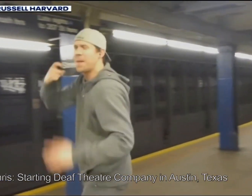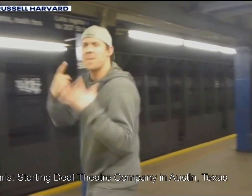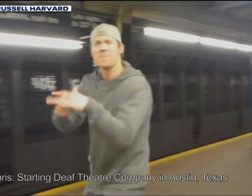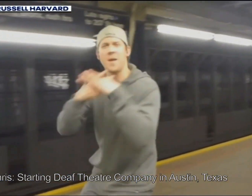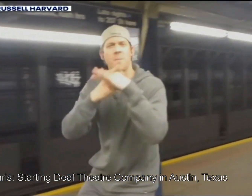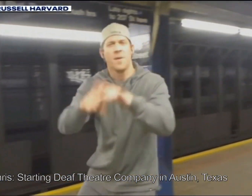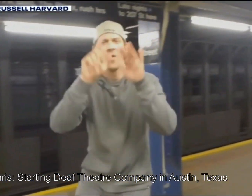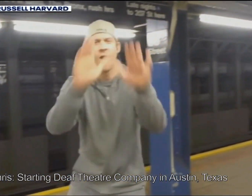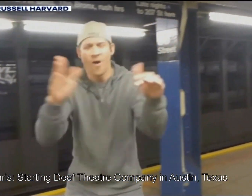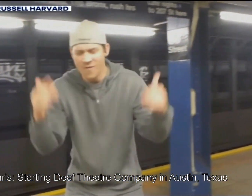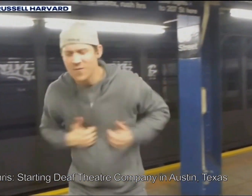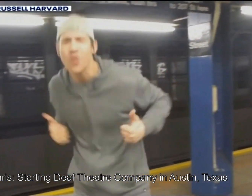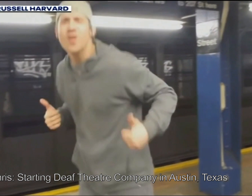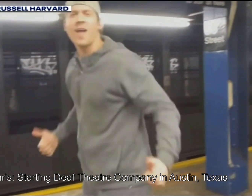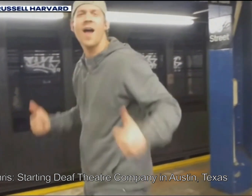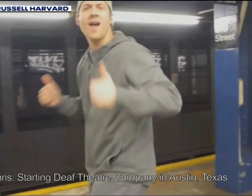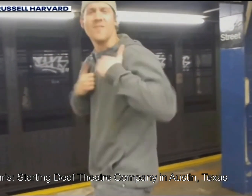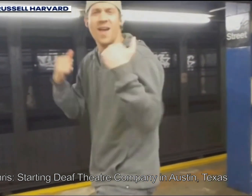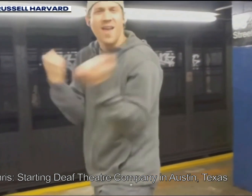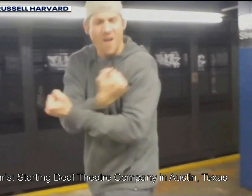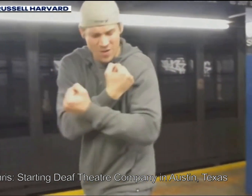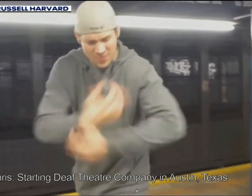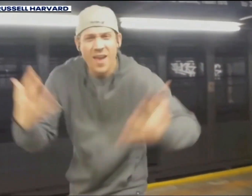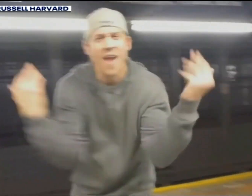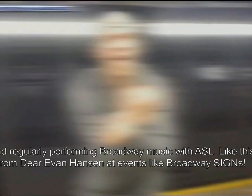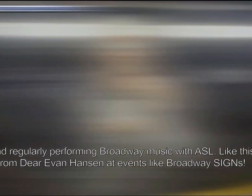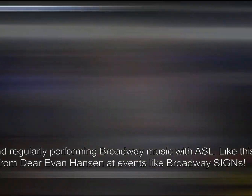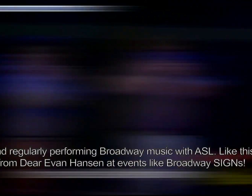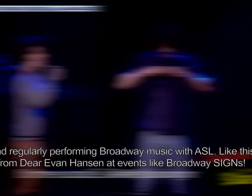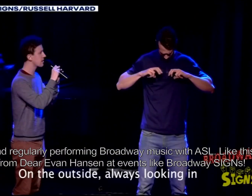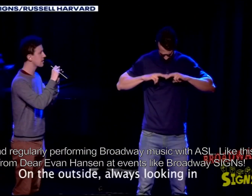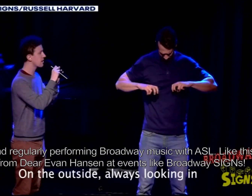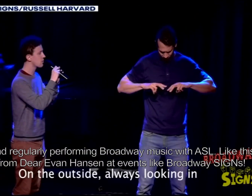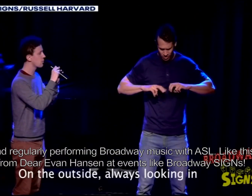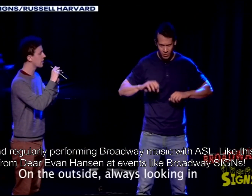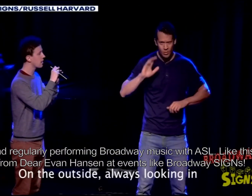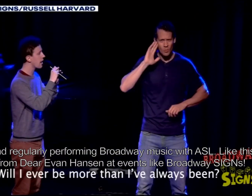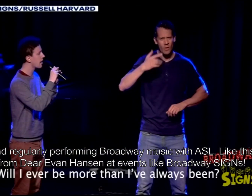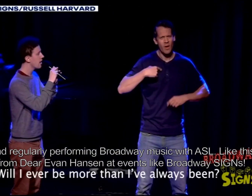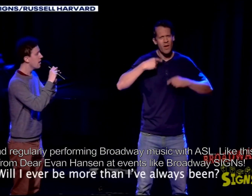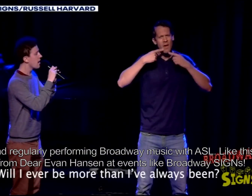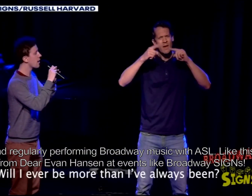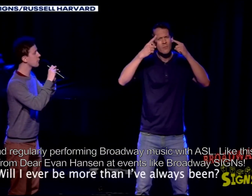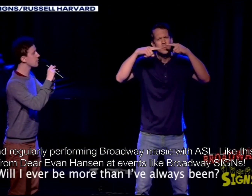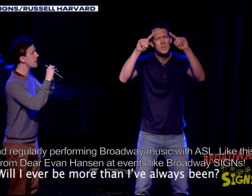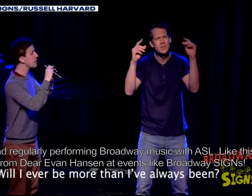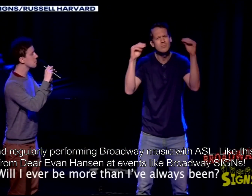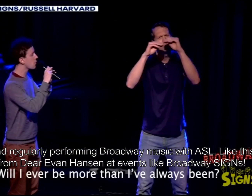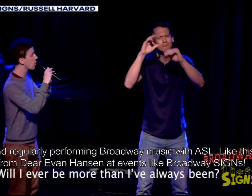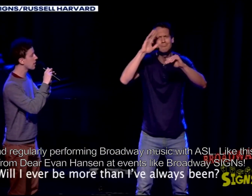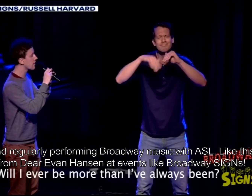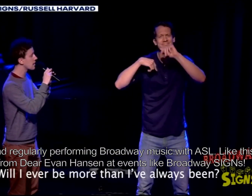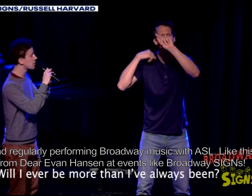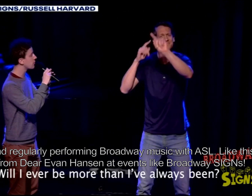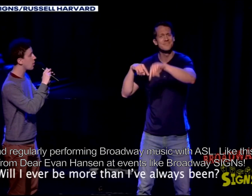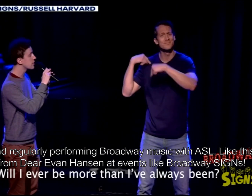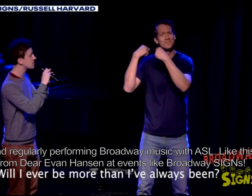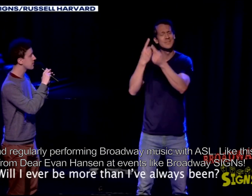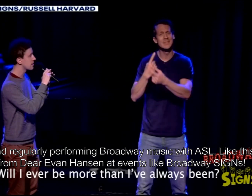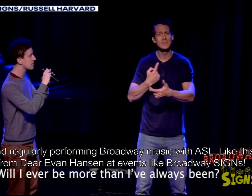Starting a deaf theater company in Austin, Texas, and regularly performing Broadway music with ASL, like this song from Dear